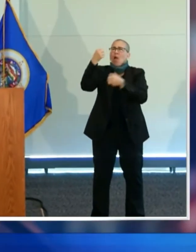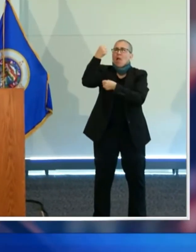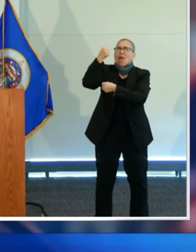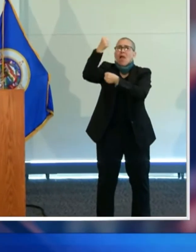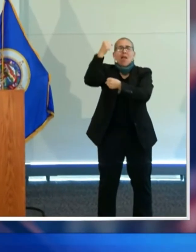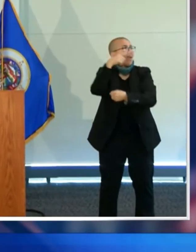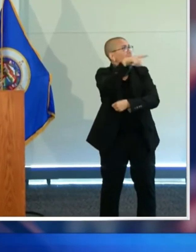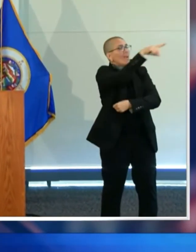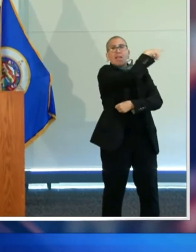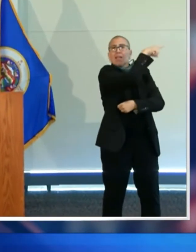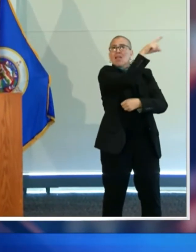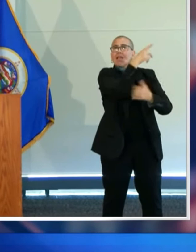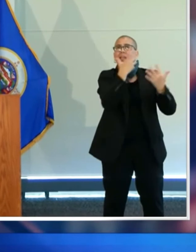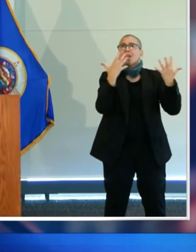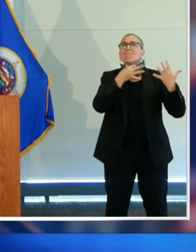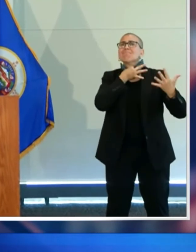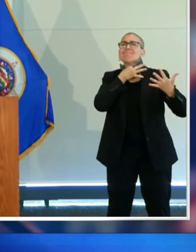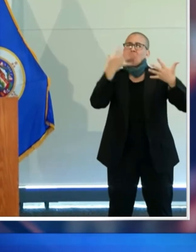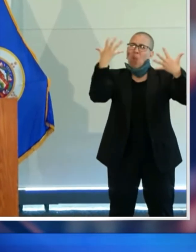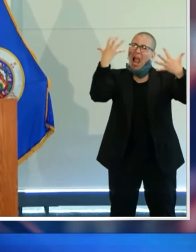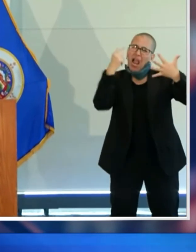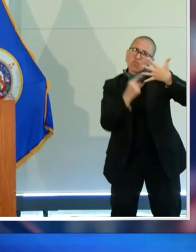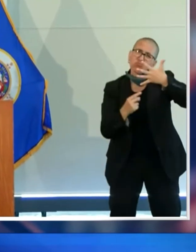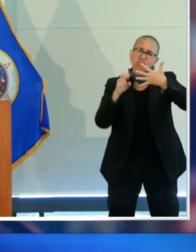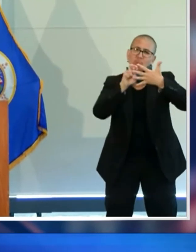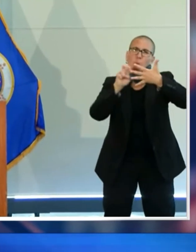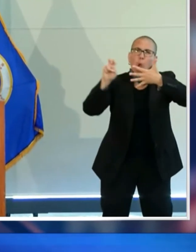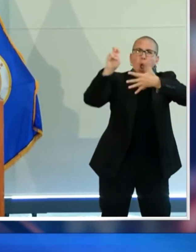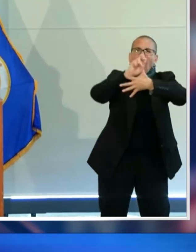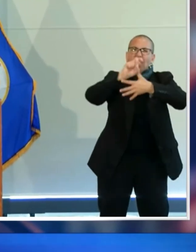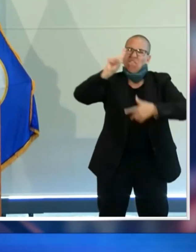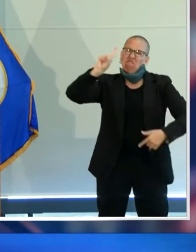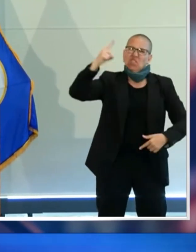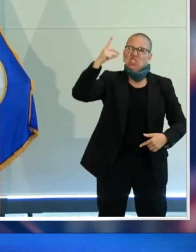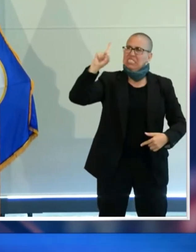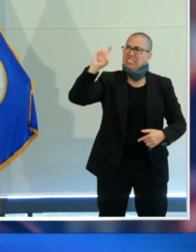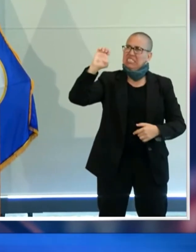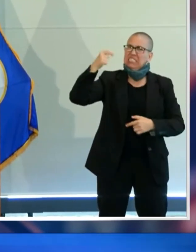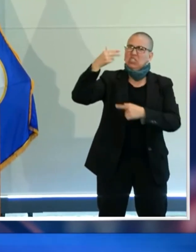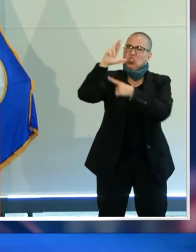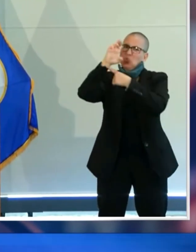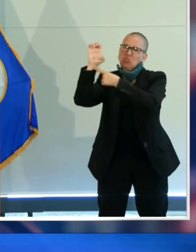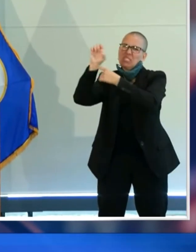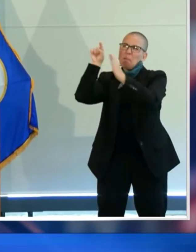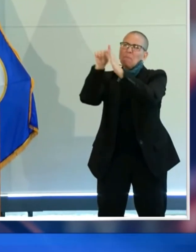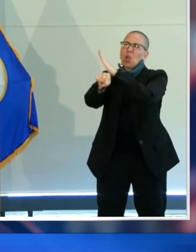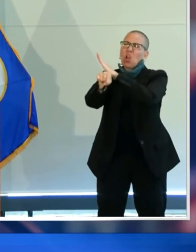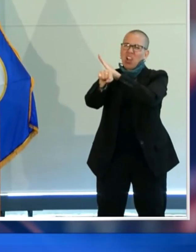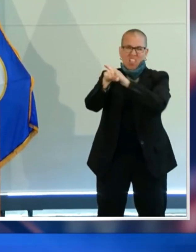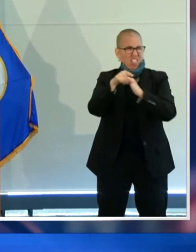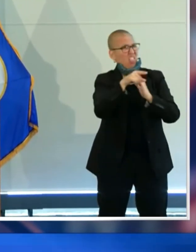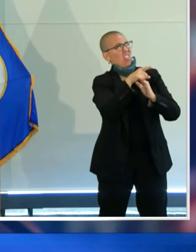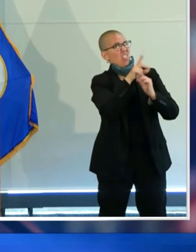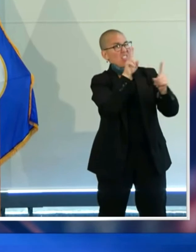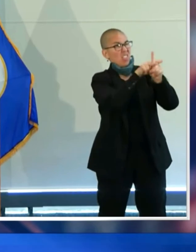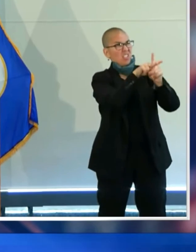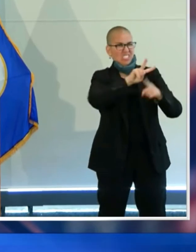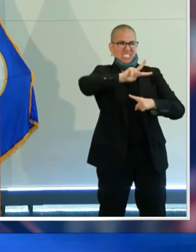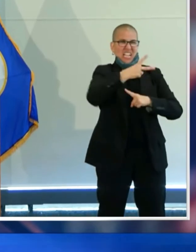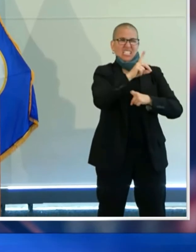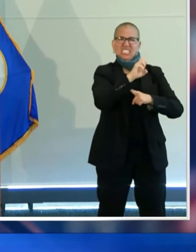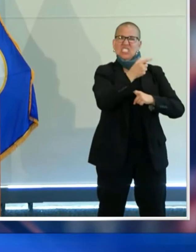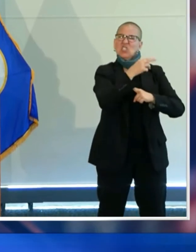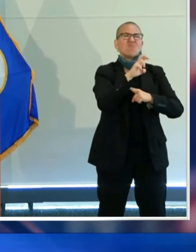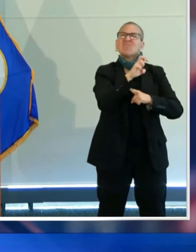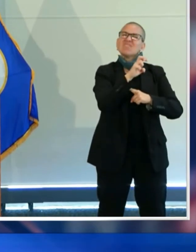You've been watching Attorney General Keith Ellison. Let's see if he's actually wrapped up, or maybe we'll address and take a couple other questions. I will say to them that I